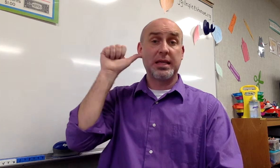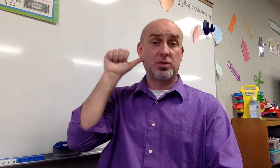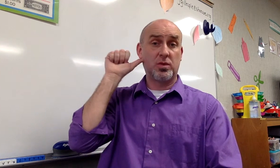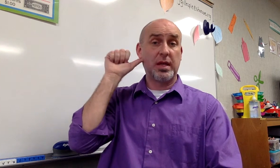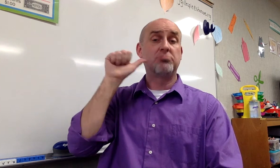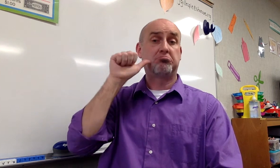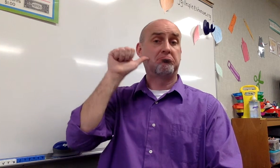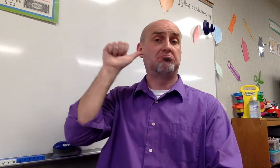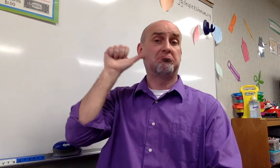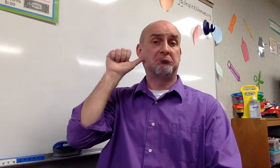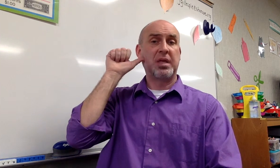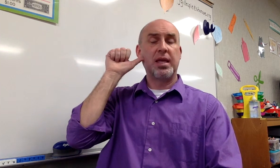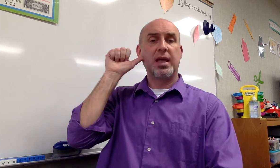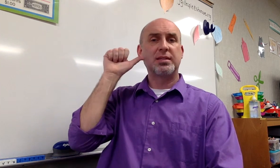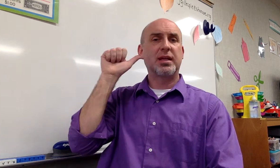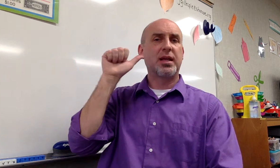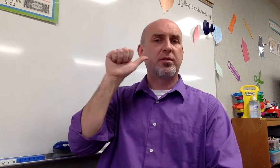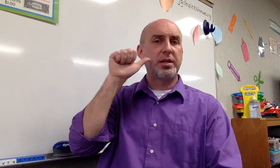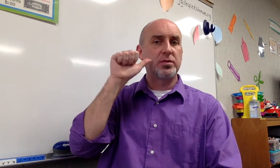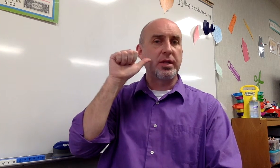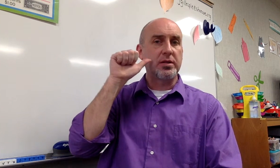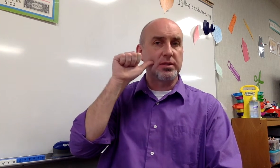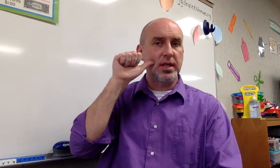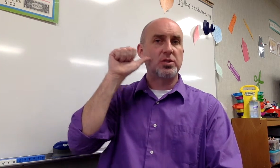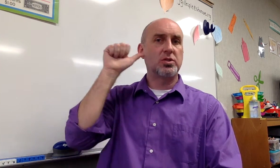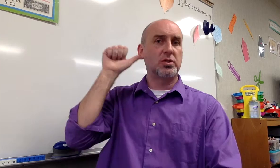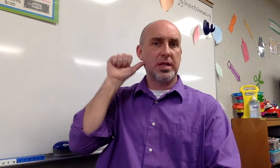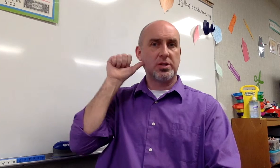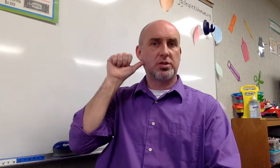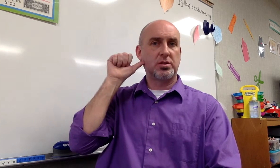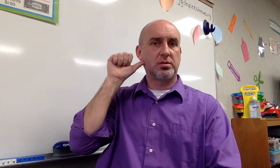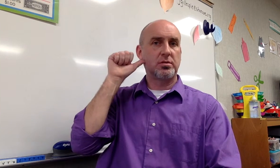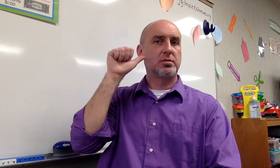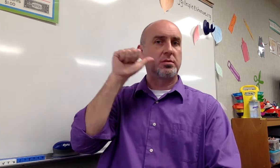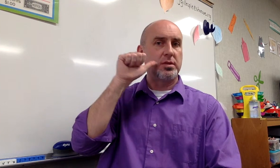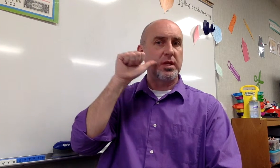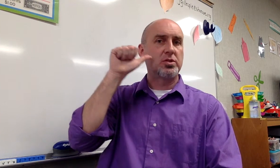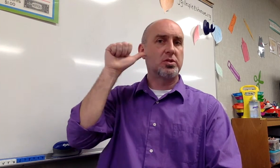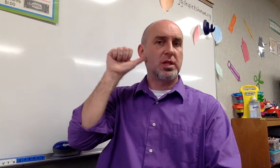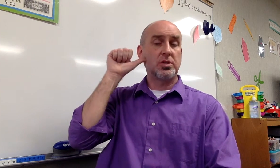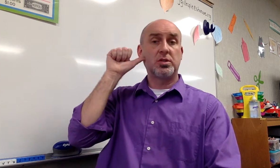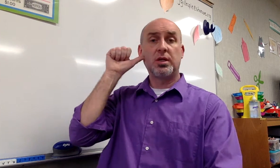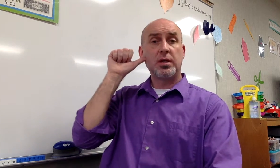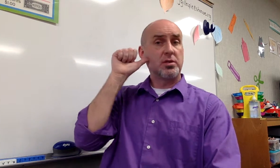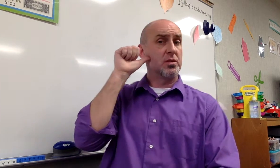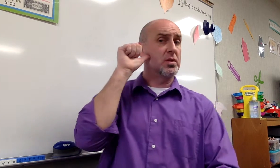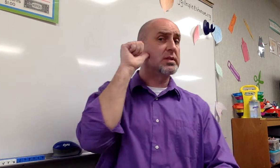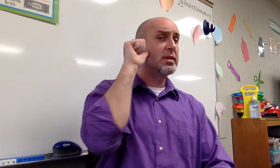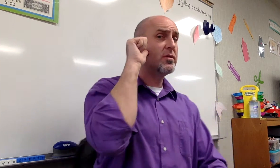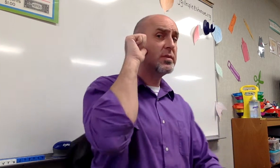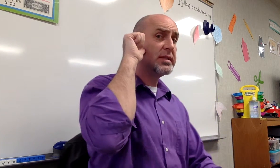Yesterday. And it's got kind of a bounce to it, like a touch, touch, touch, touch. So you can see from the side